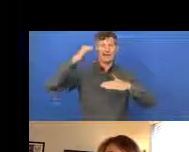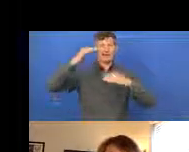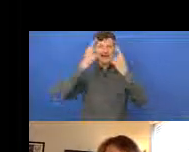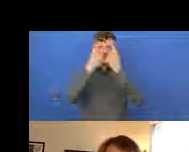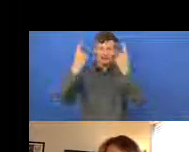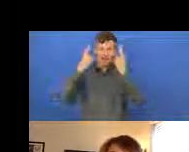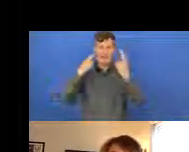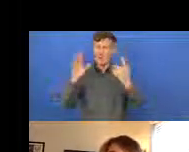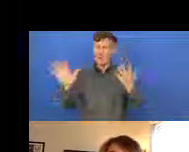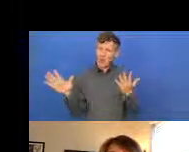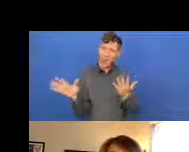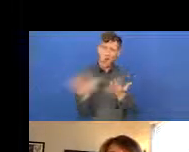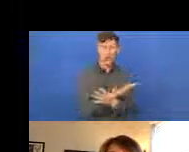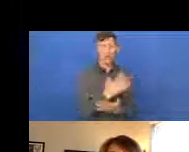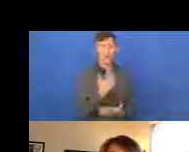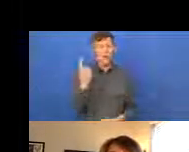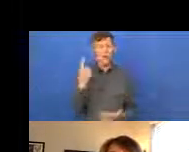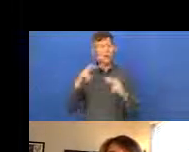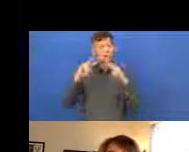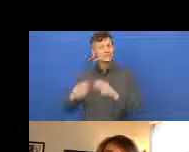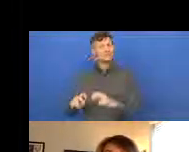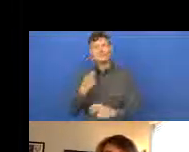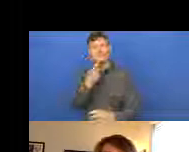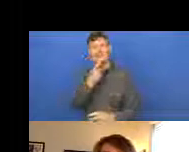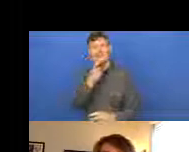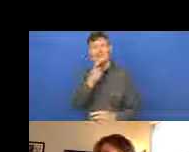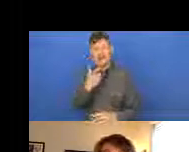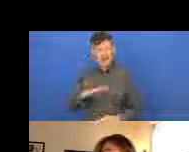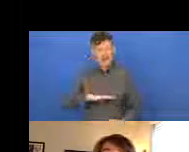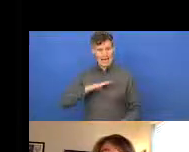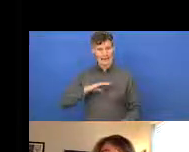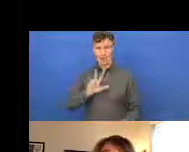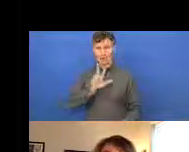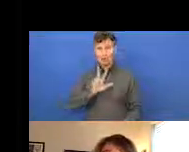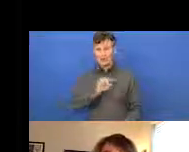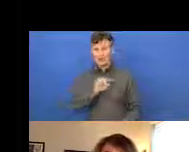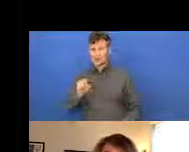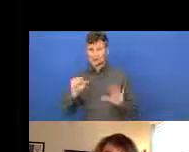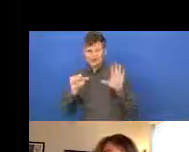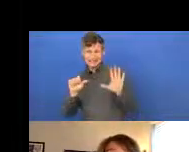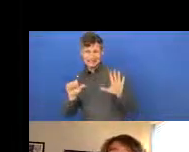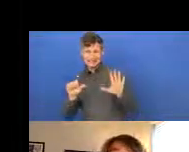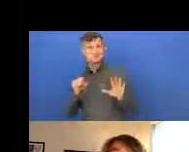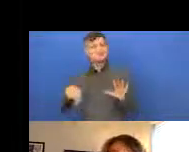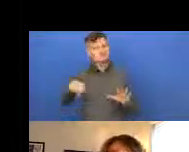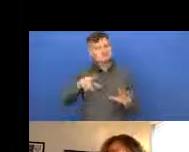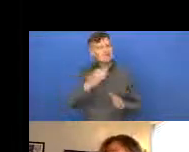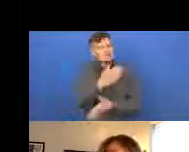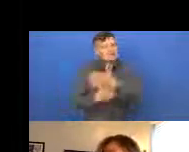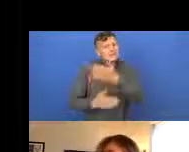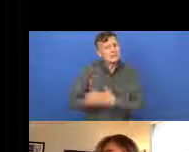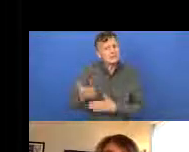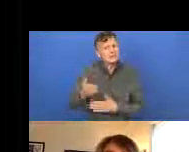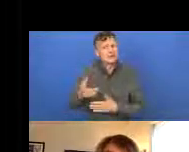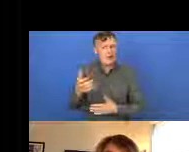in Finland, preschool age children between the ages of 3 and 6 years old with special educational needs were more than twice as likely to be